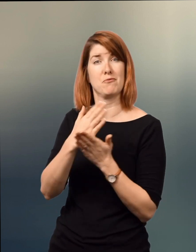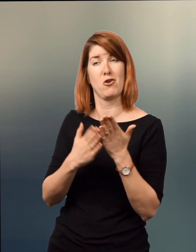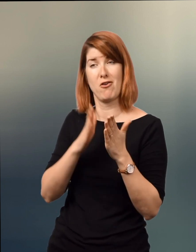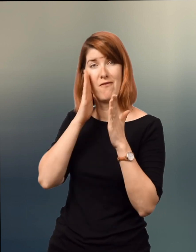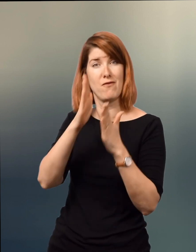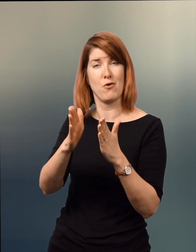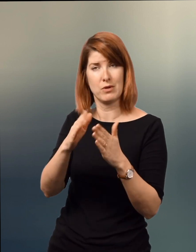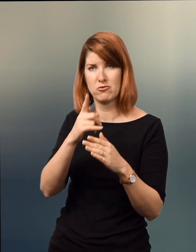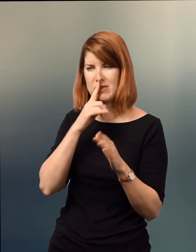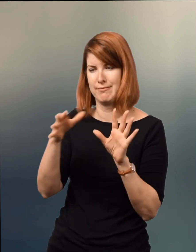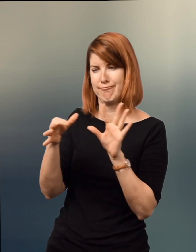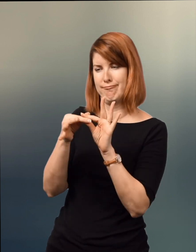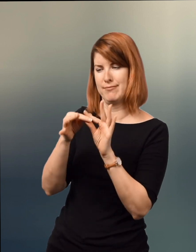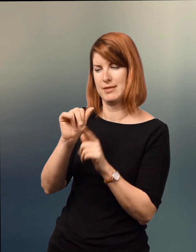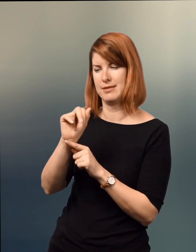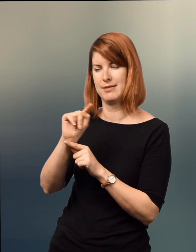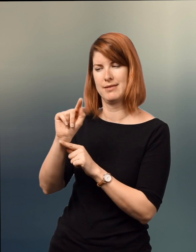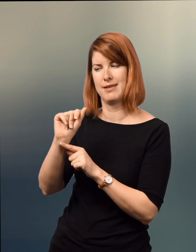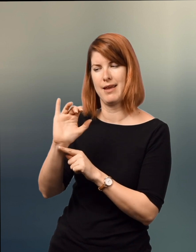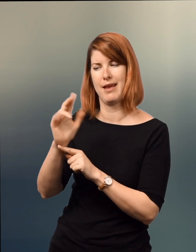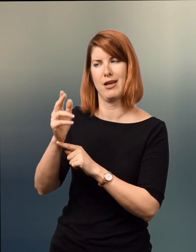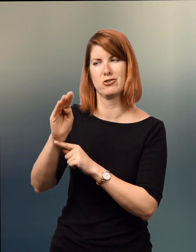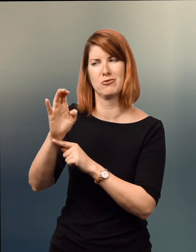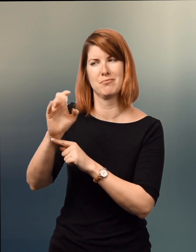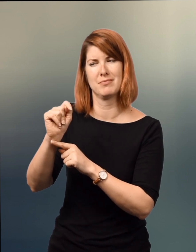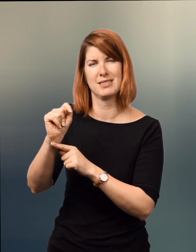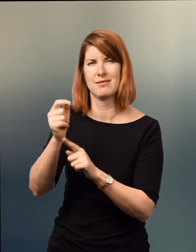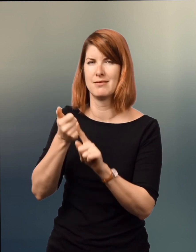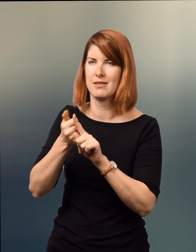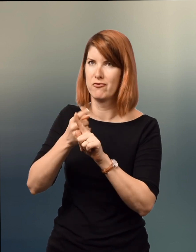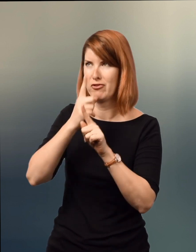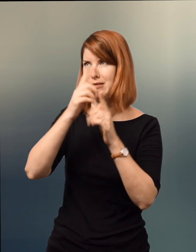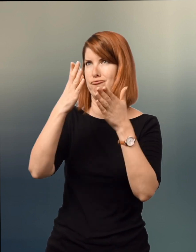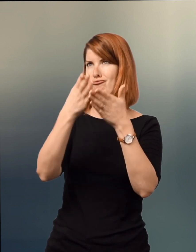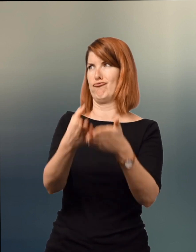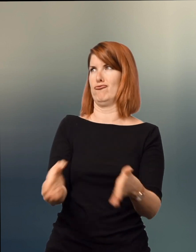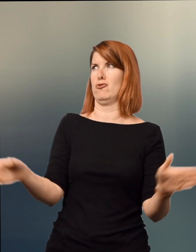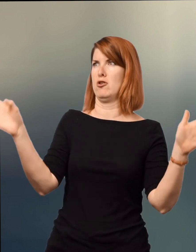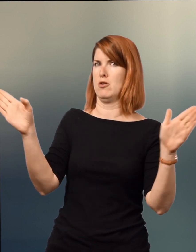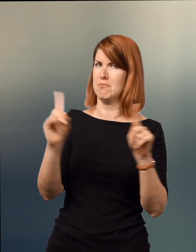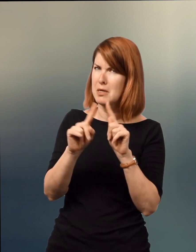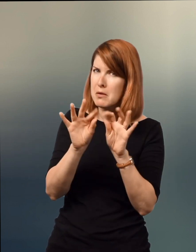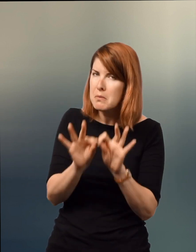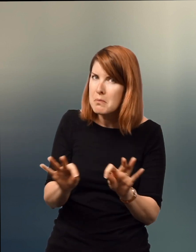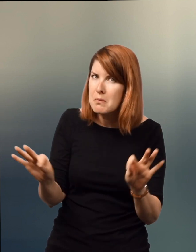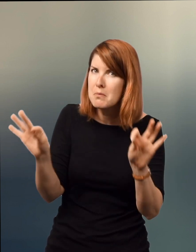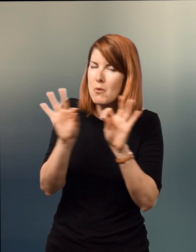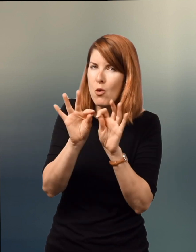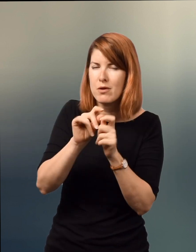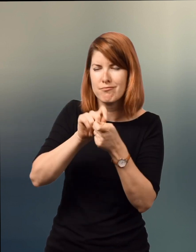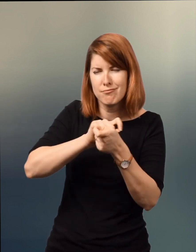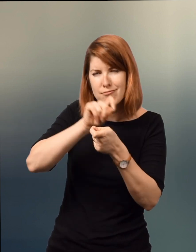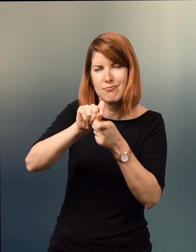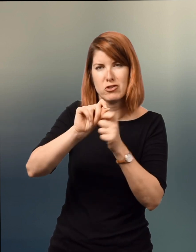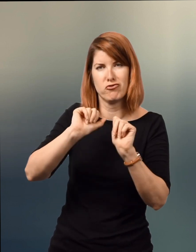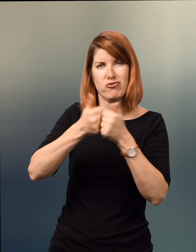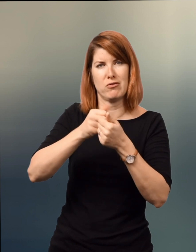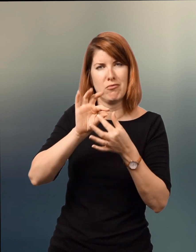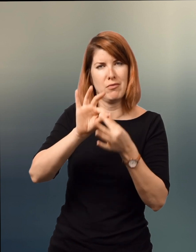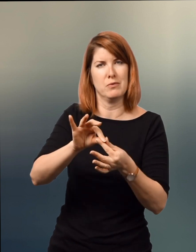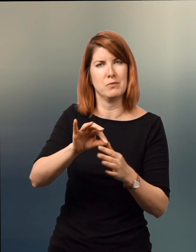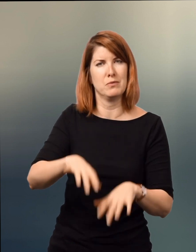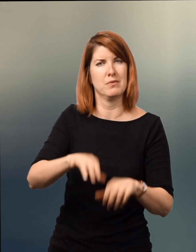The final area of focus for this talk is attachment. It may be the broadest and most important aspect of understanding